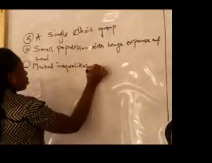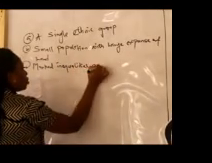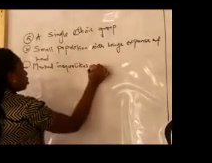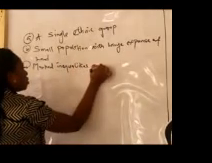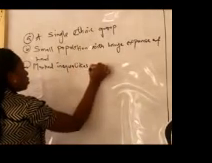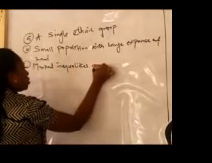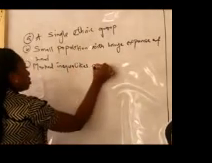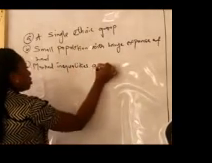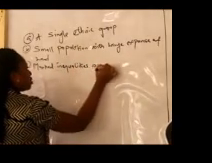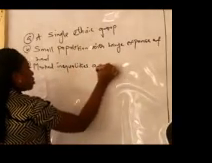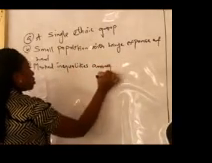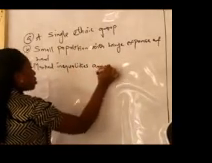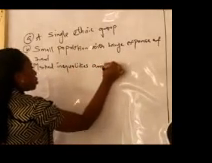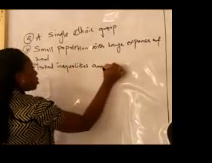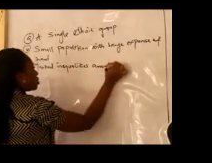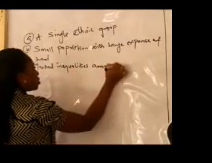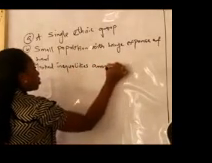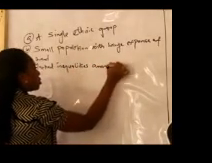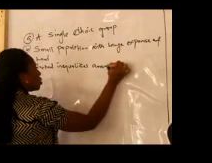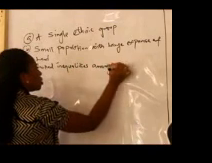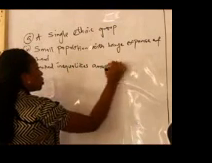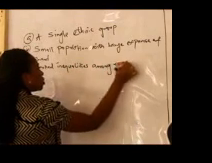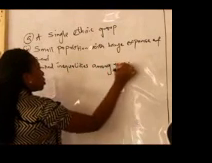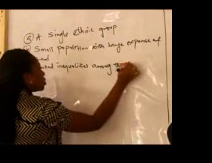Among the component units.